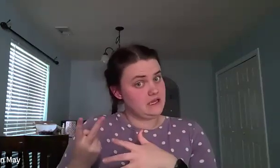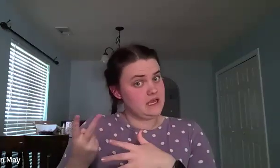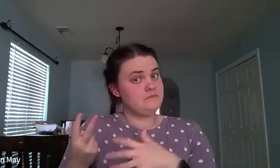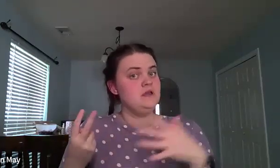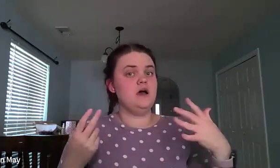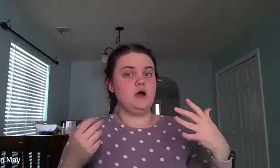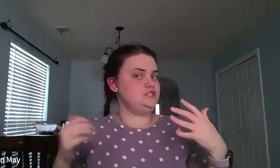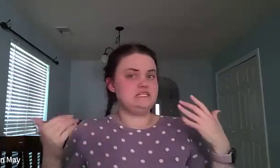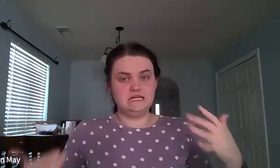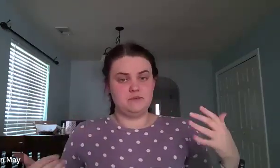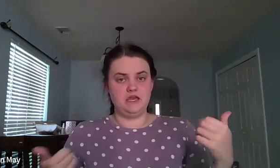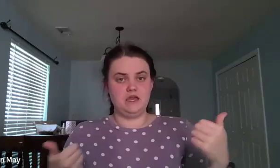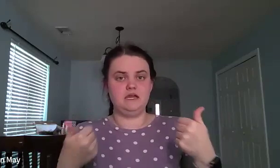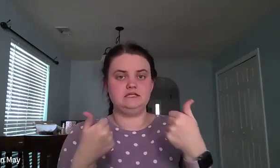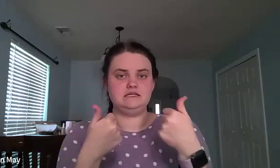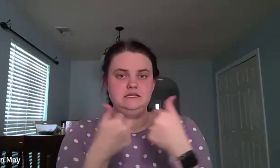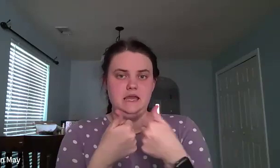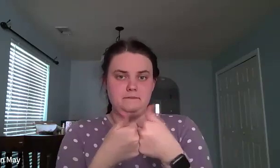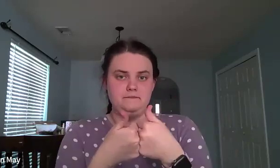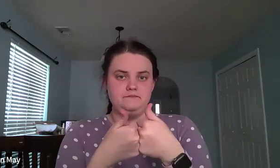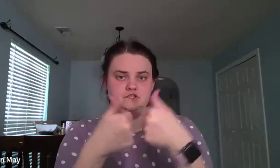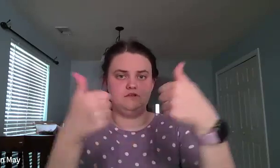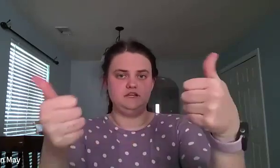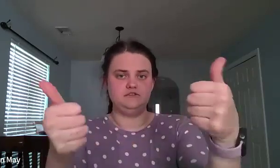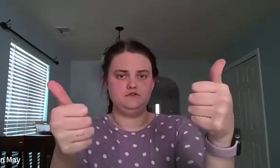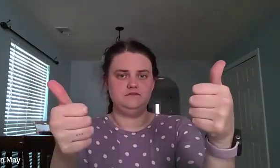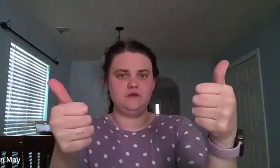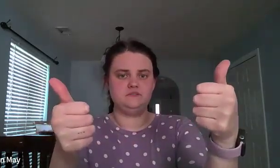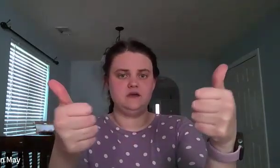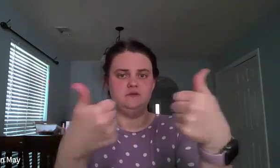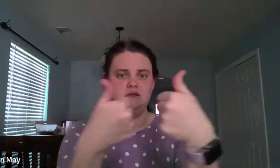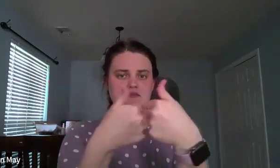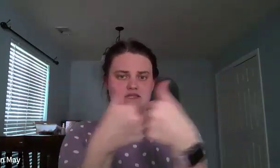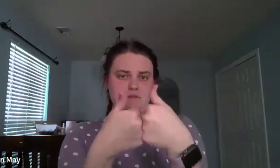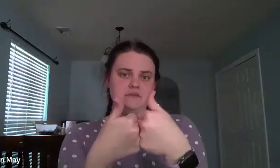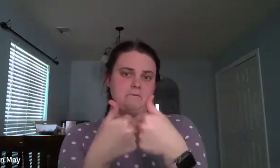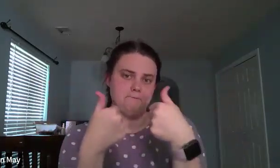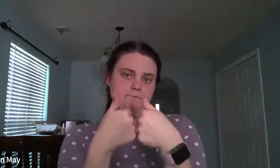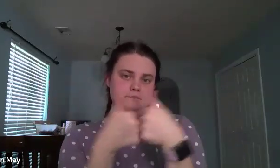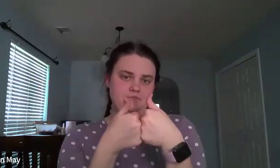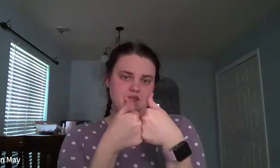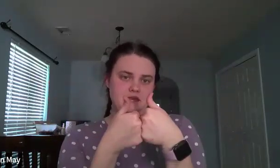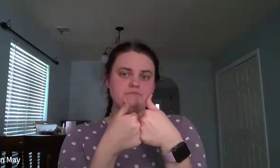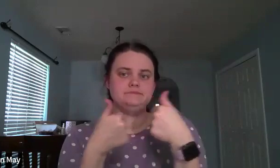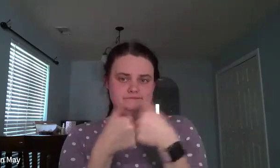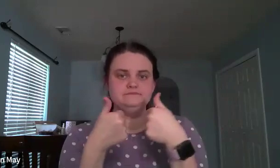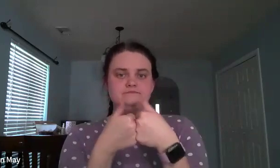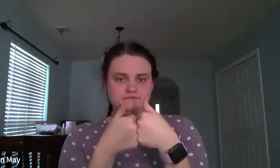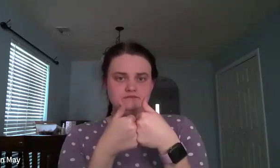game. It's just any type of game, and it's game. So you have like your two thumbs up, and they tap game. Okay. And you